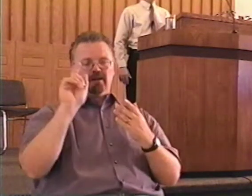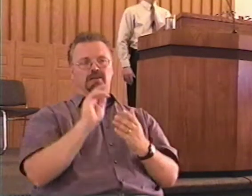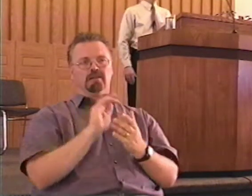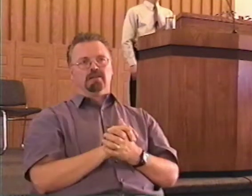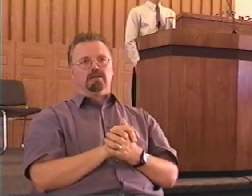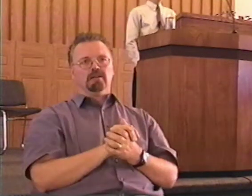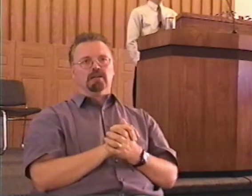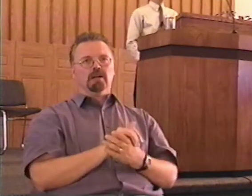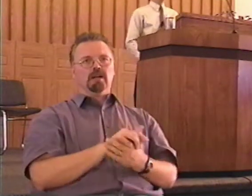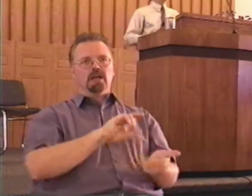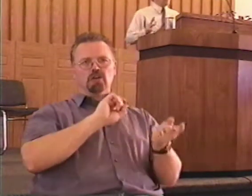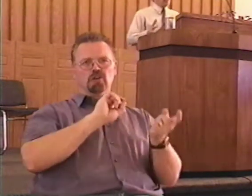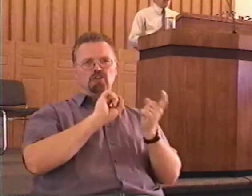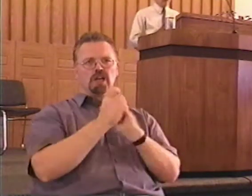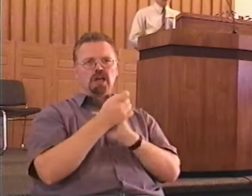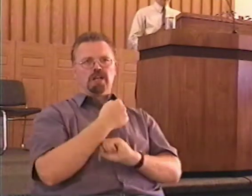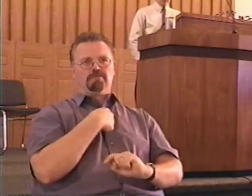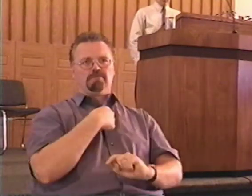me, God.